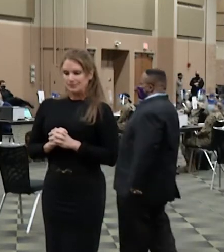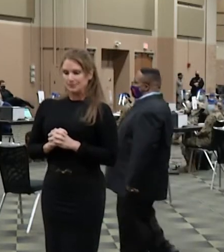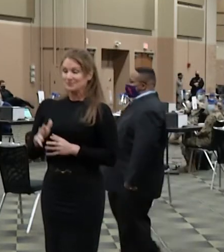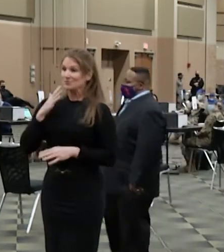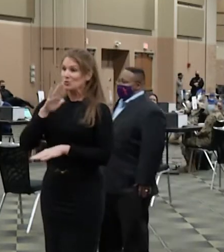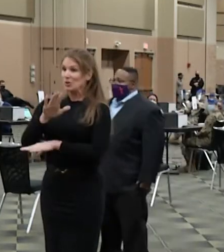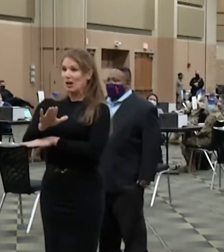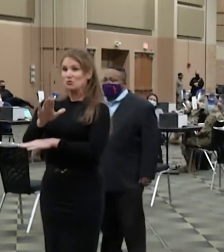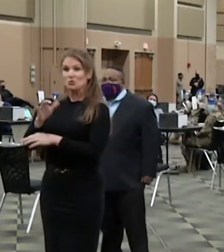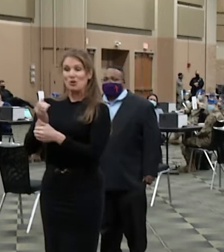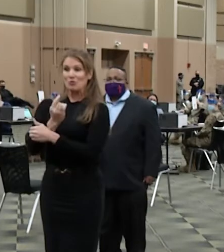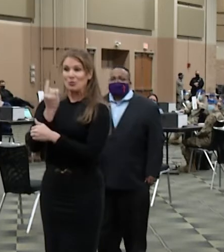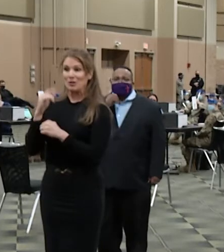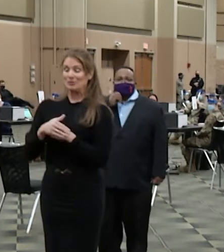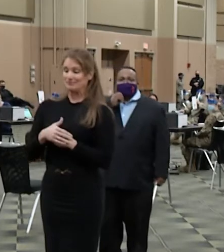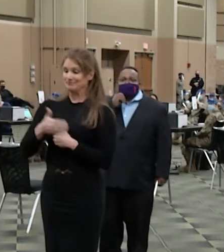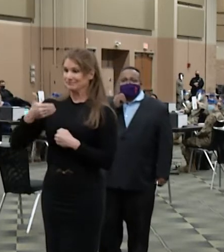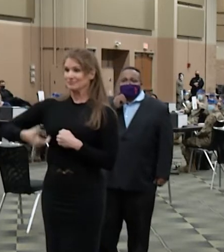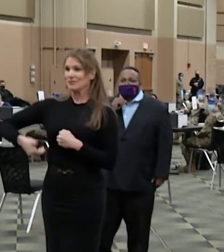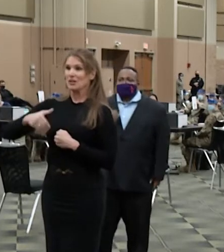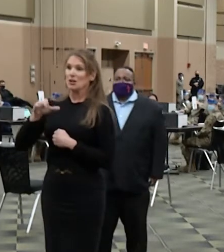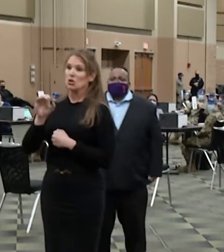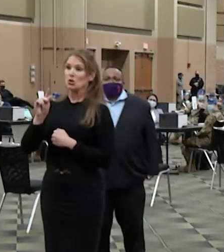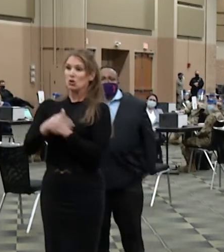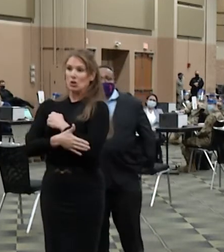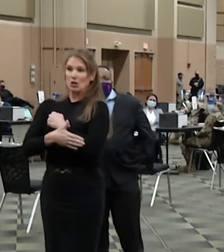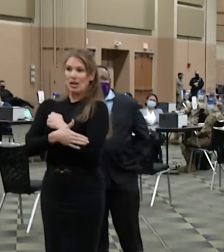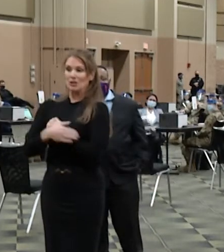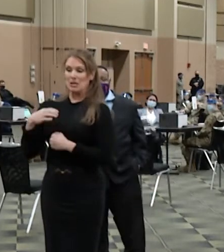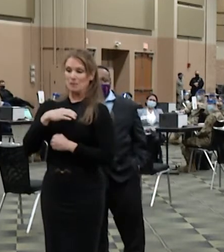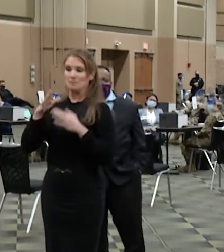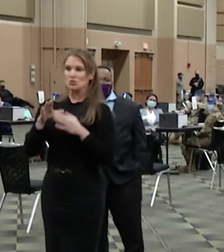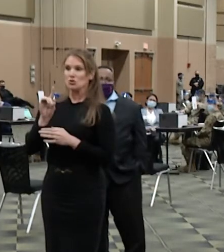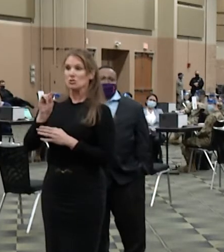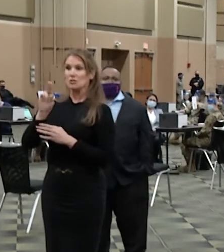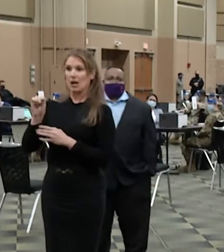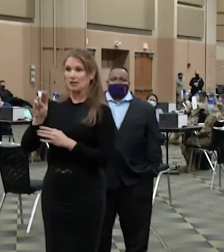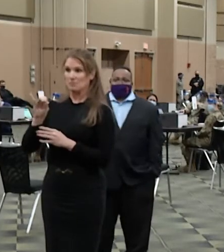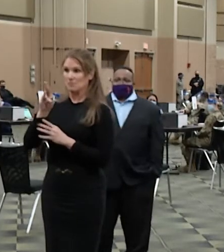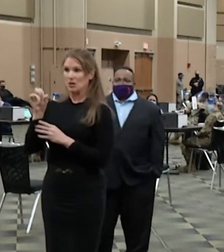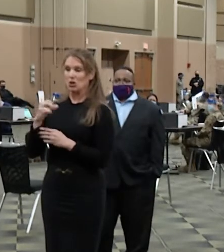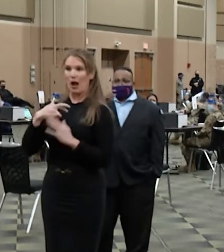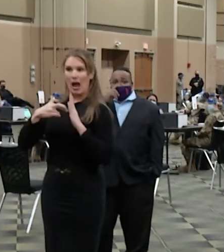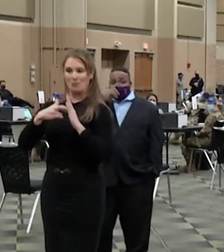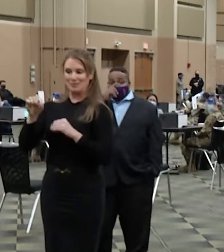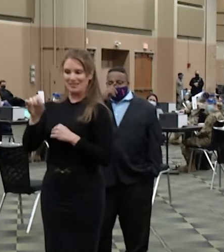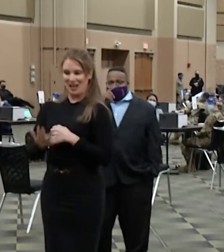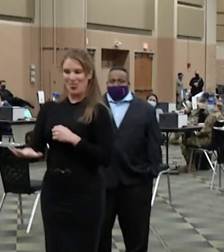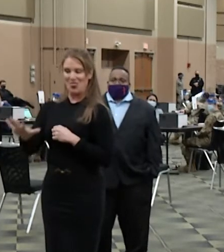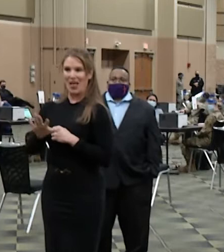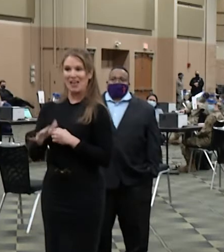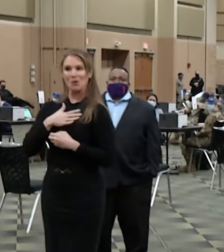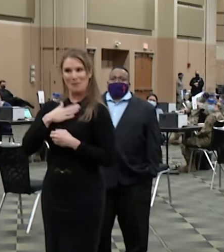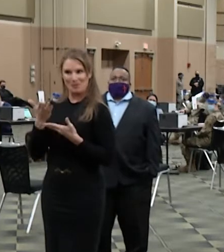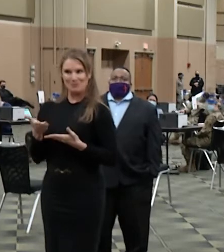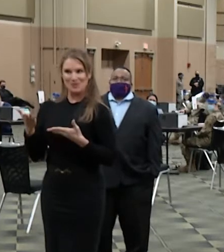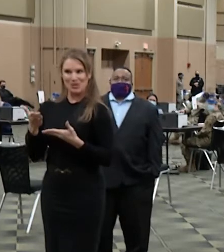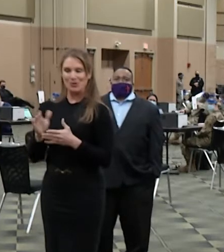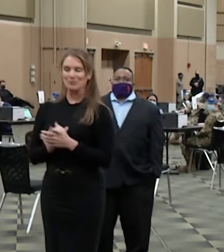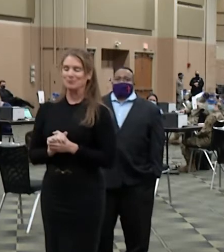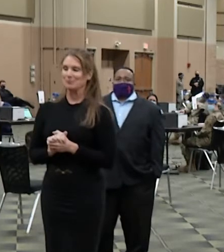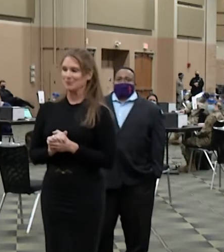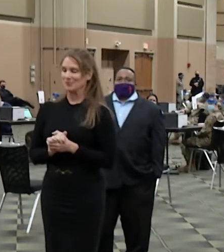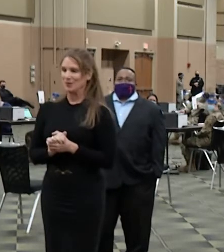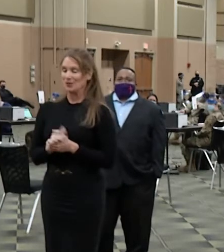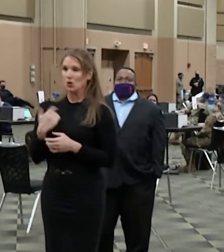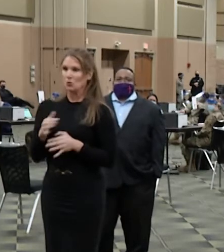Good afternoon, everyone. I'm Cook County Commissioner Donna Miller. I represent the Southland, so I'm happy to be here. And